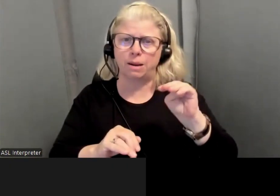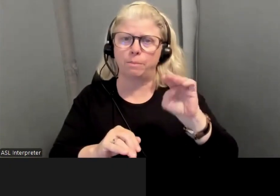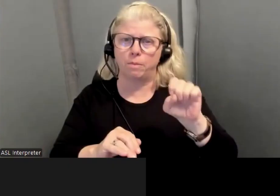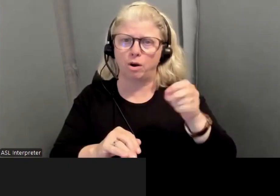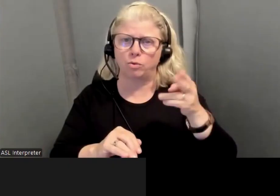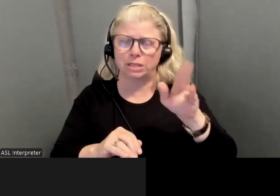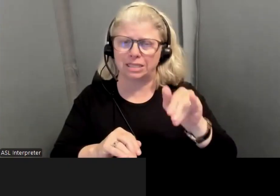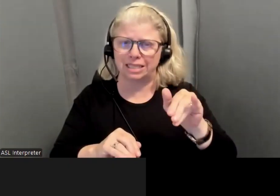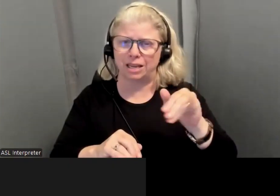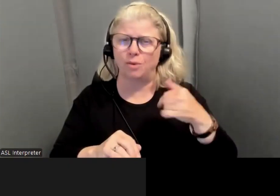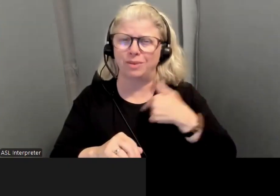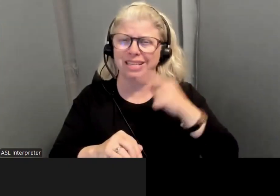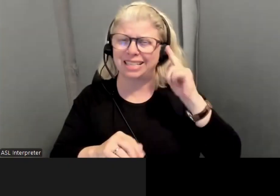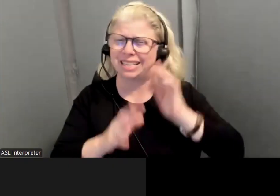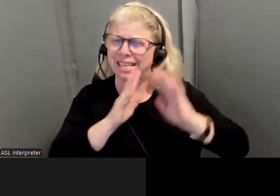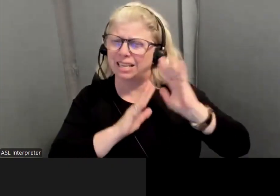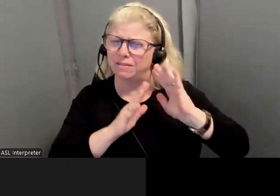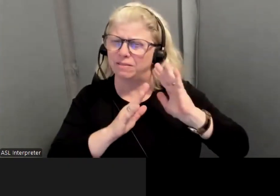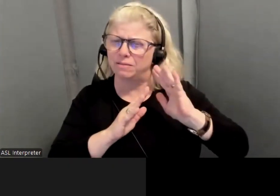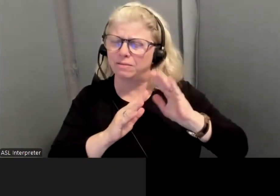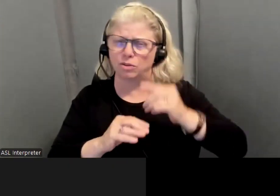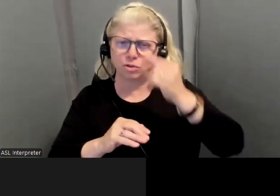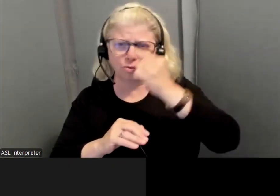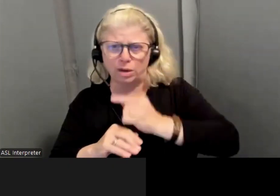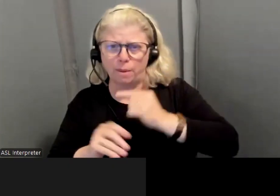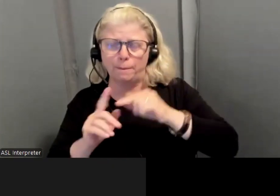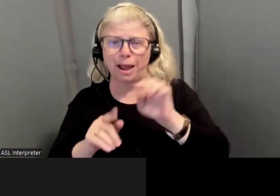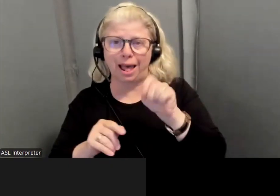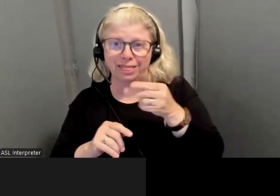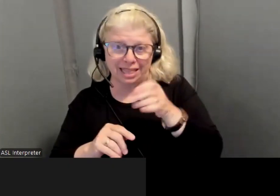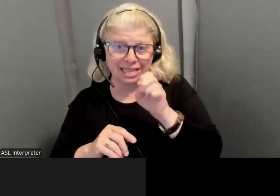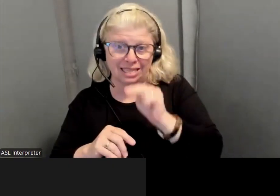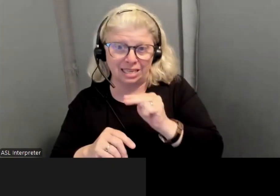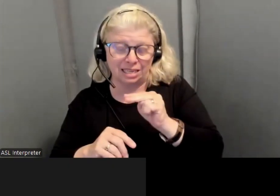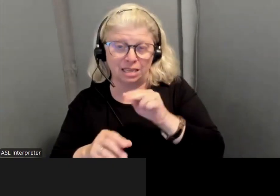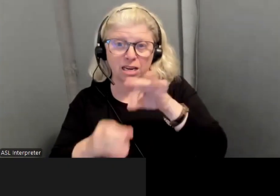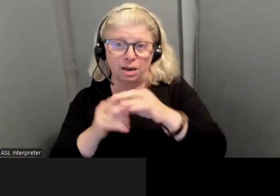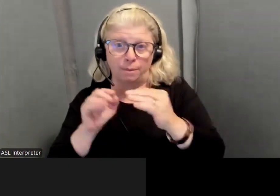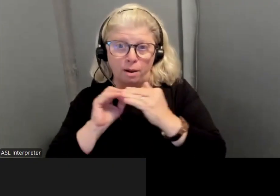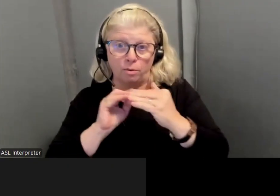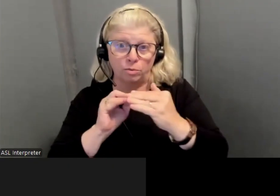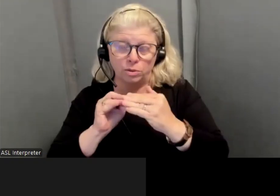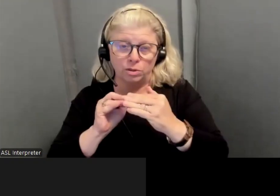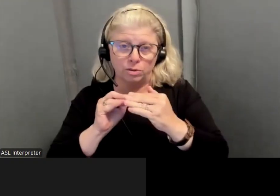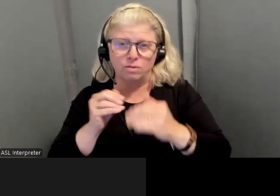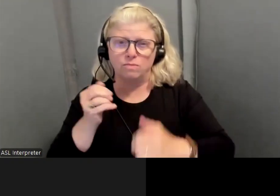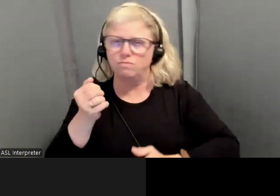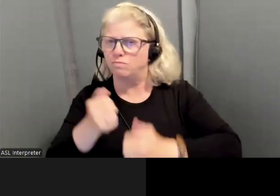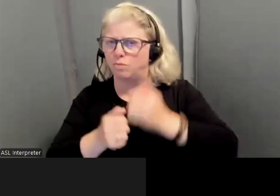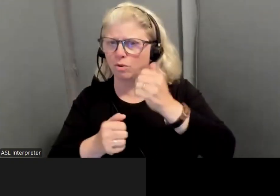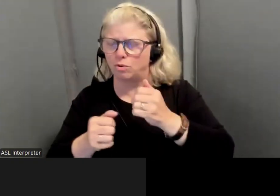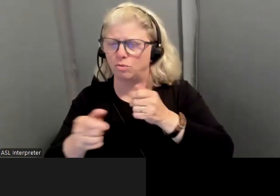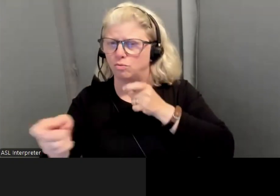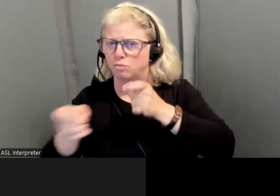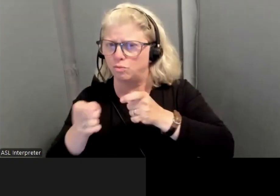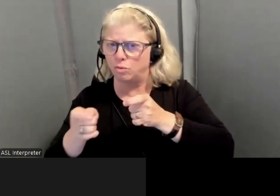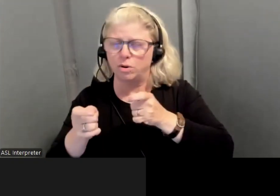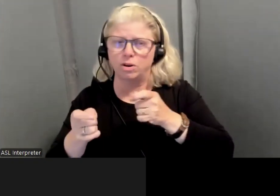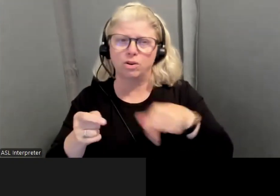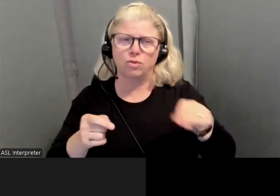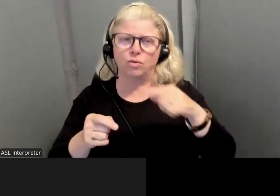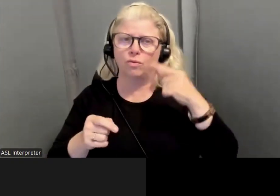the Athenian one. But Athenian democracy was really a majority rule kind of thing. So Socrates, you